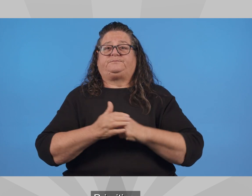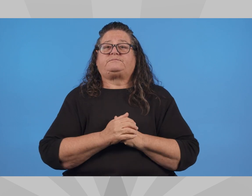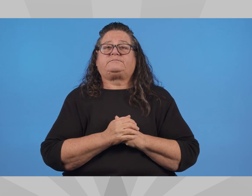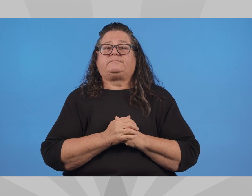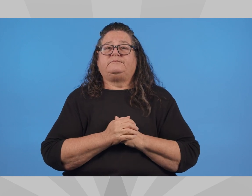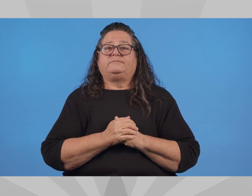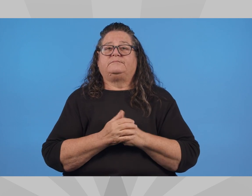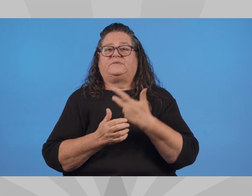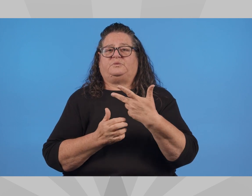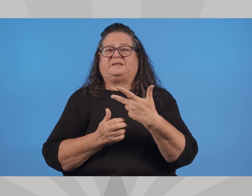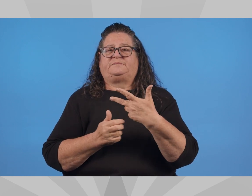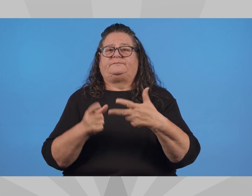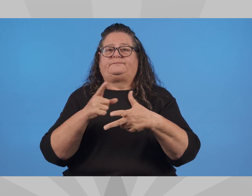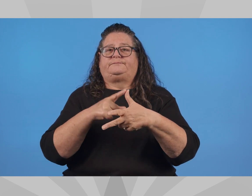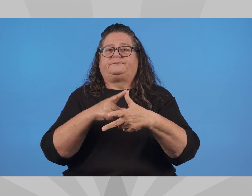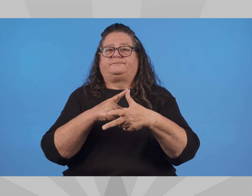Priorities.